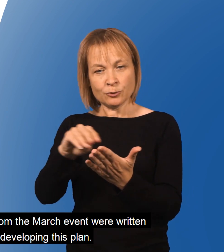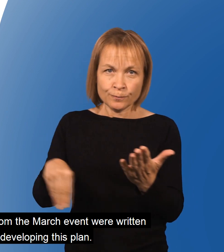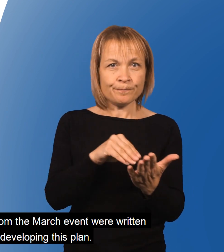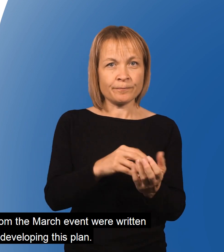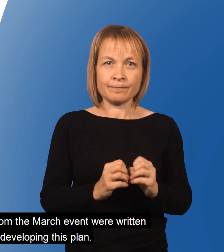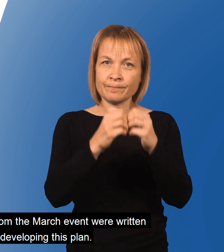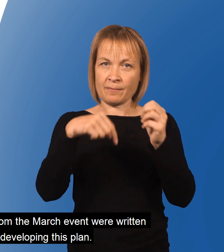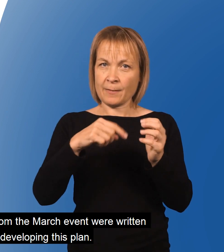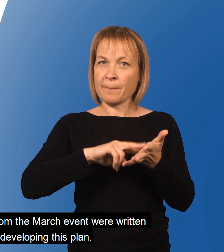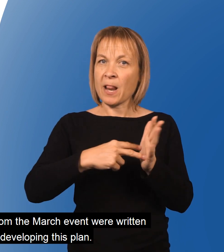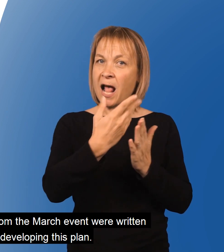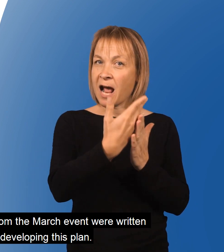plan.